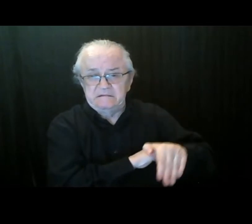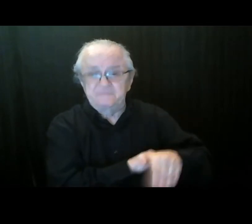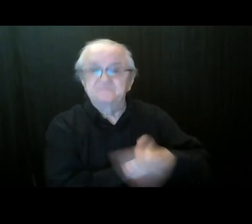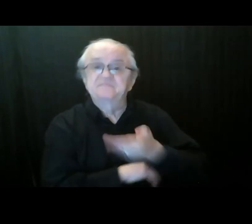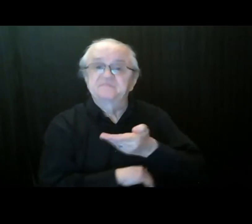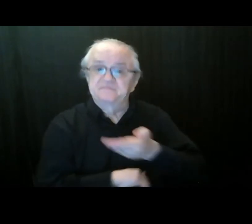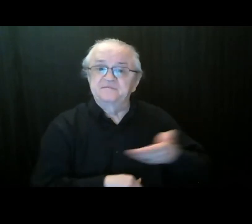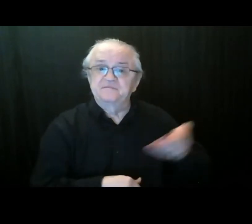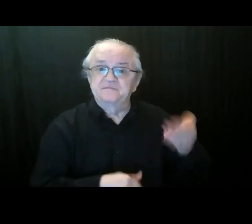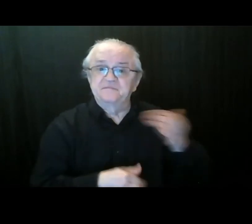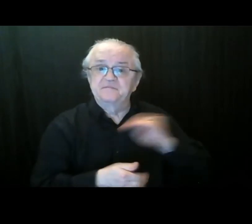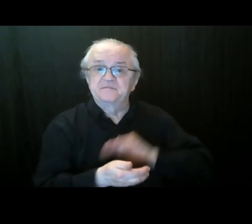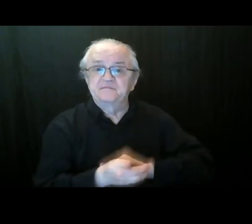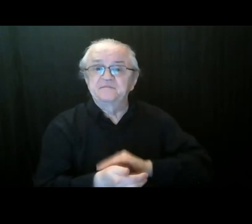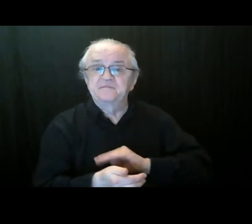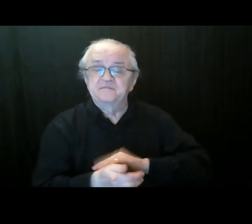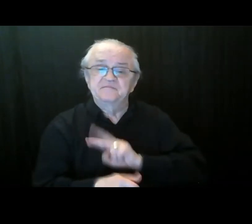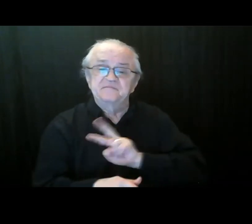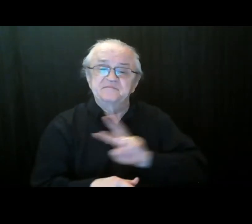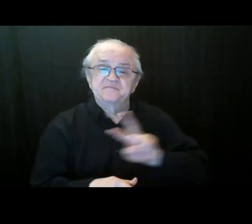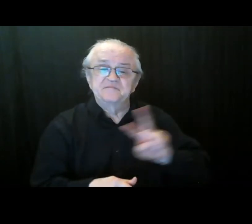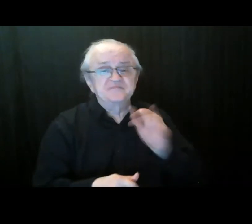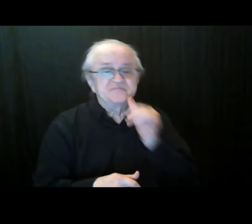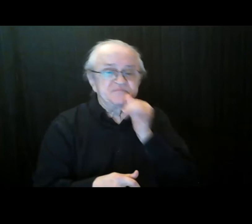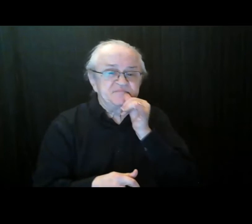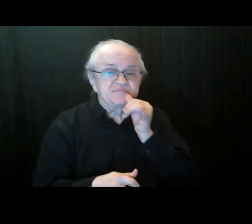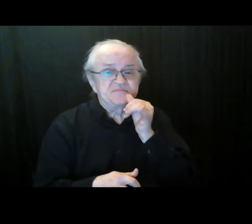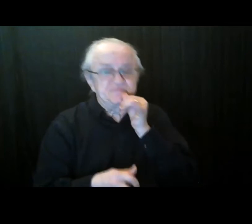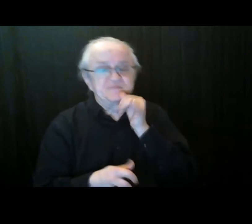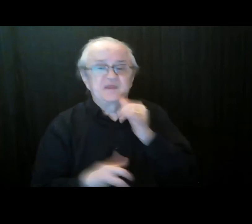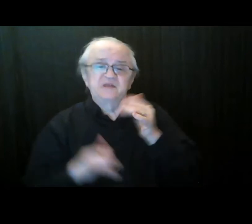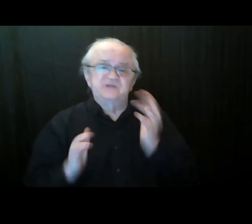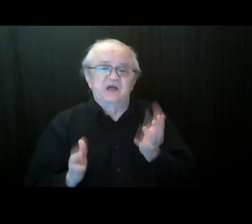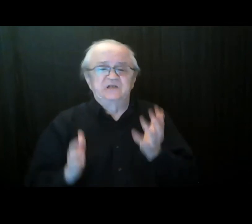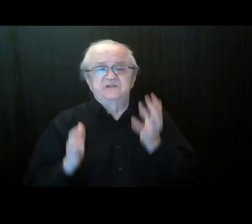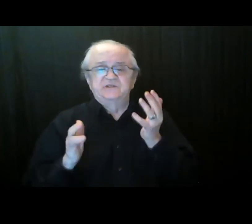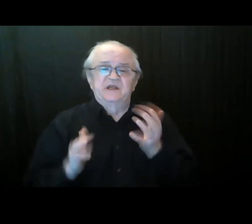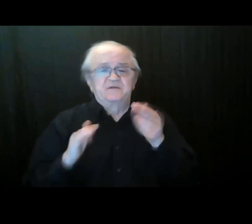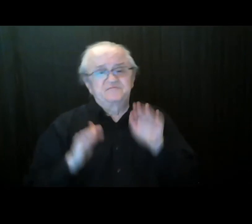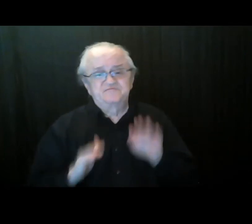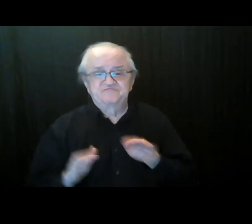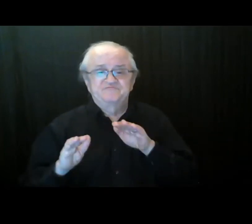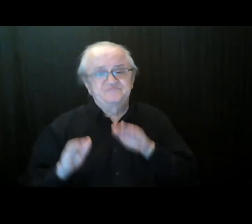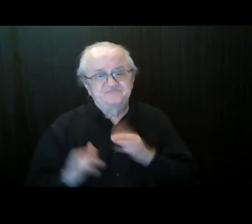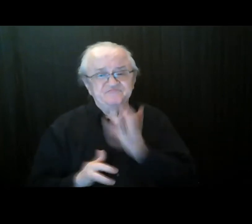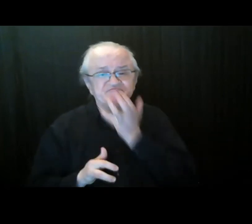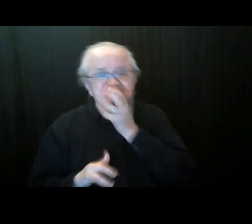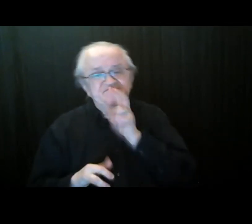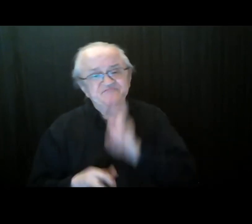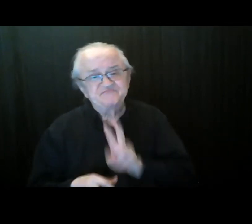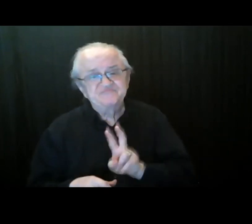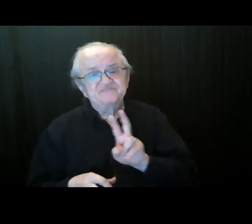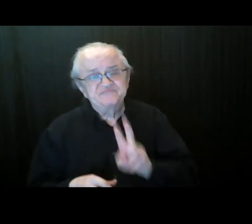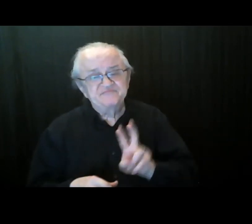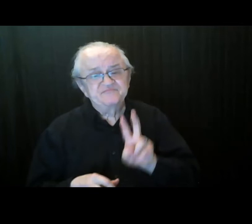come to the cottage for a nightcap. And they chatted amiably as they walked across the fields. And as they approached the